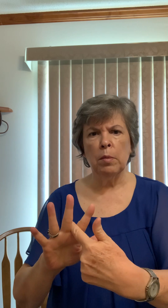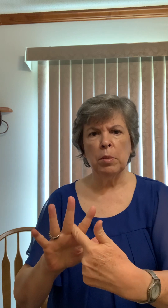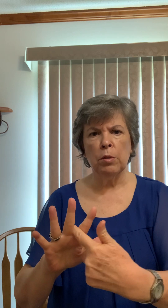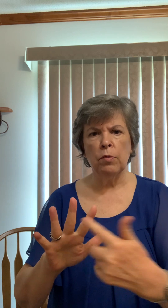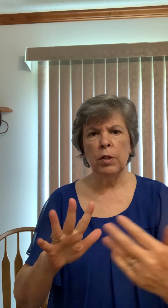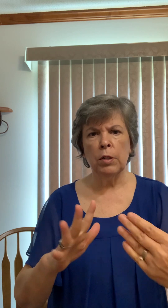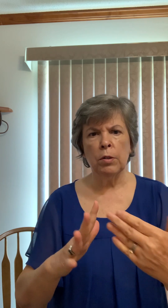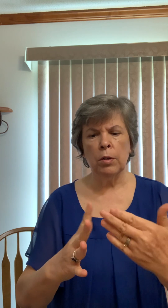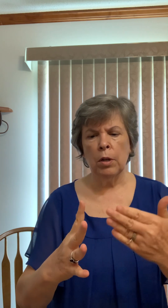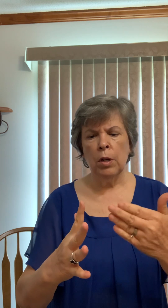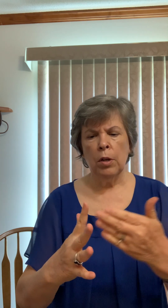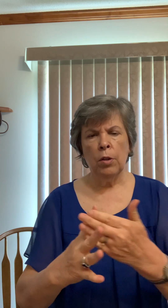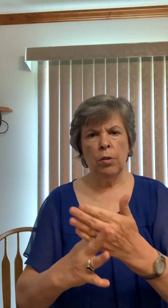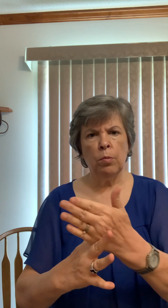middle finger, through.